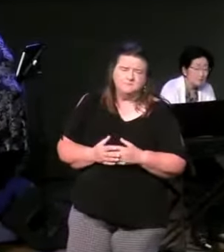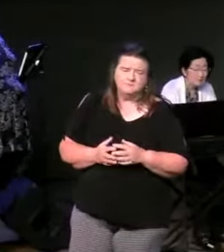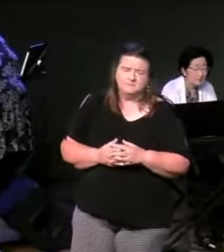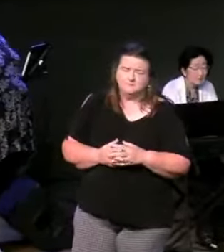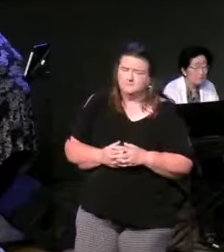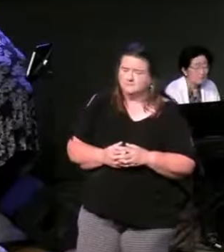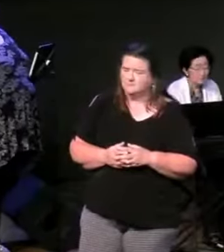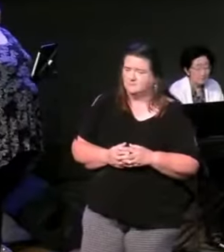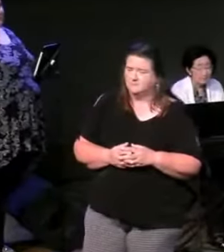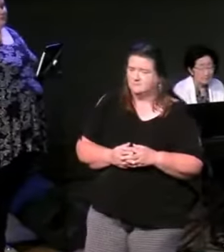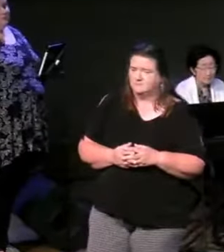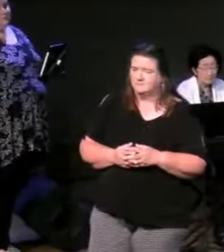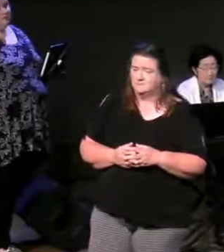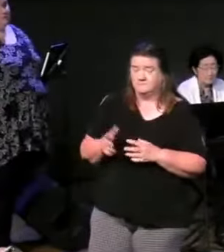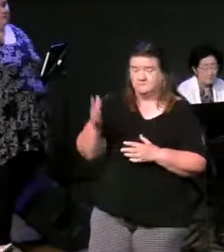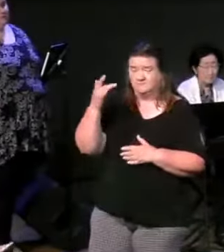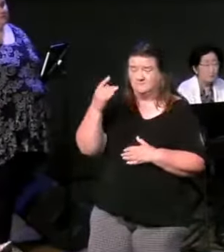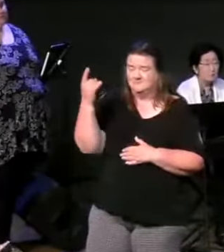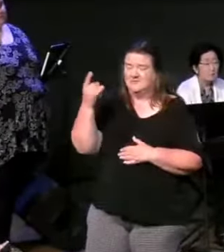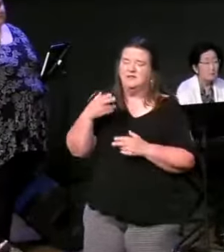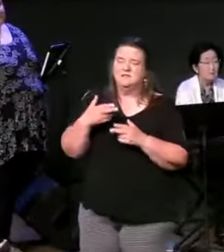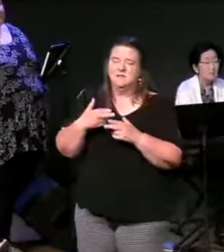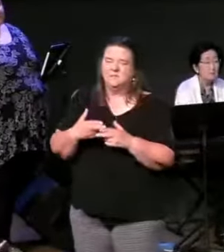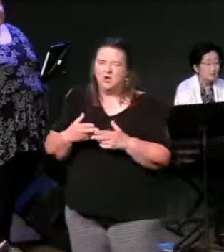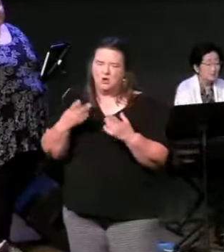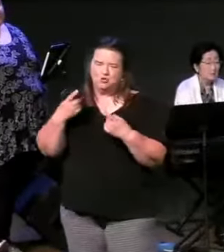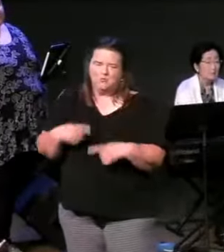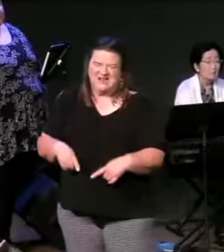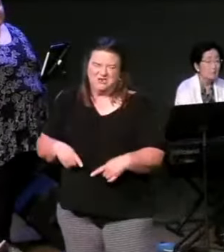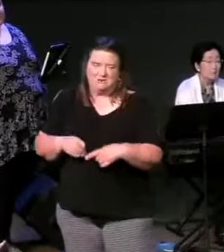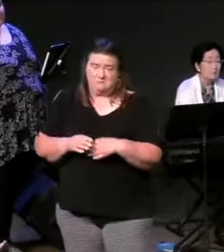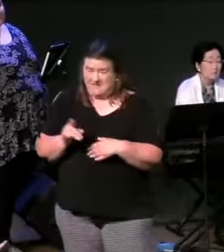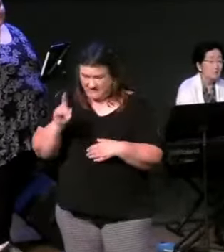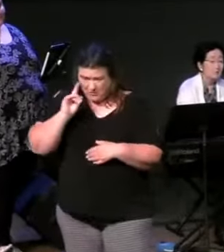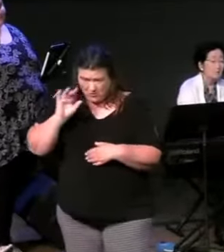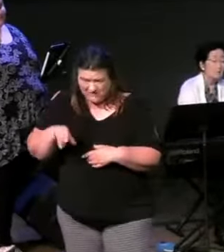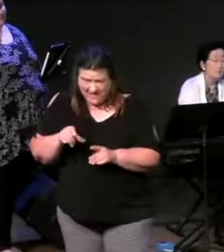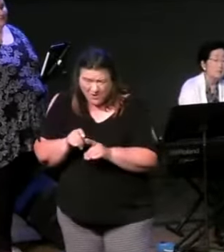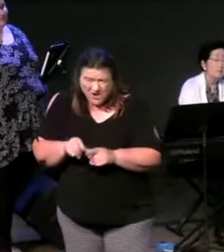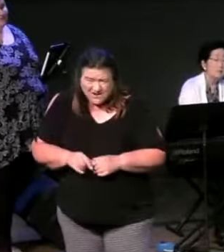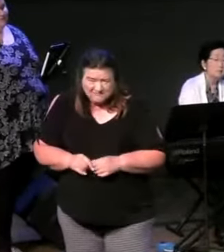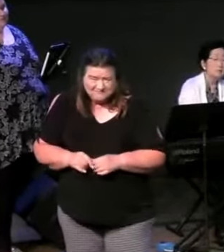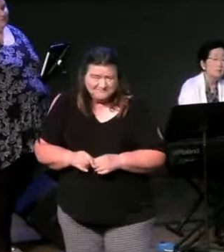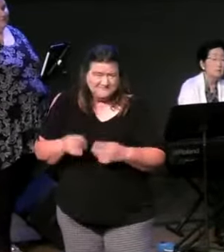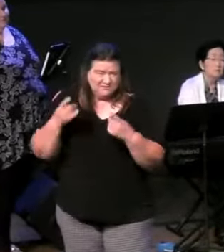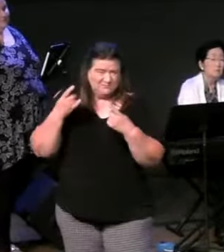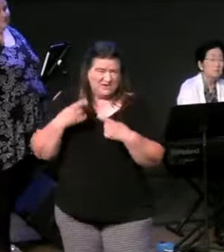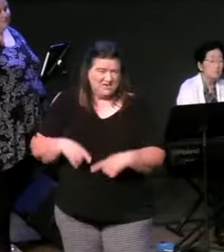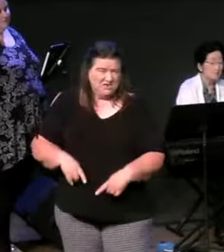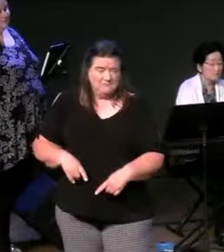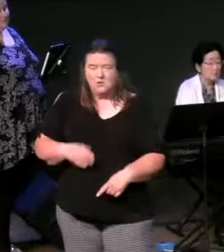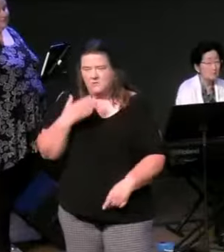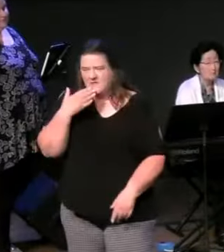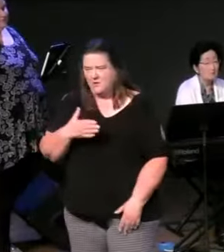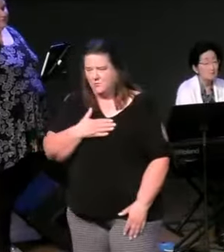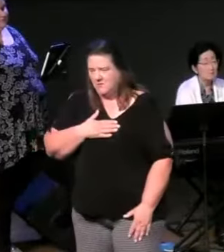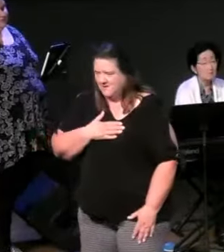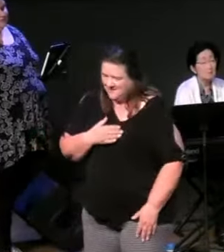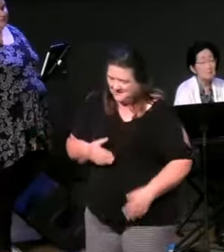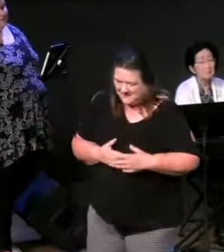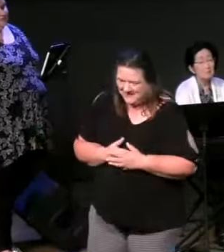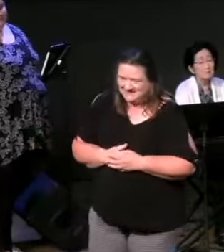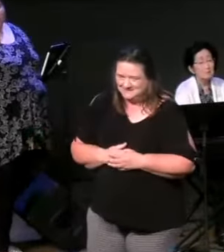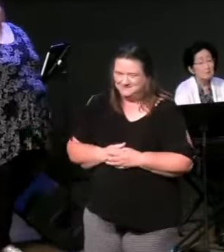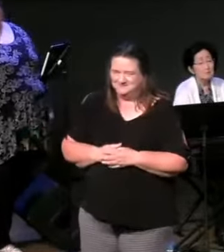And part of that was dealing with this thing called depression. Have you guys heard of it? It's a thing.